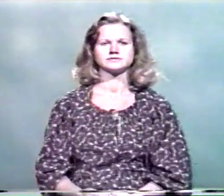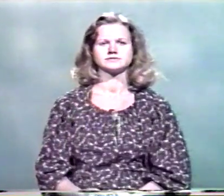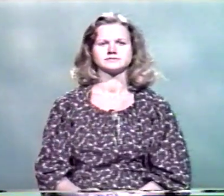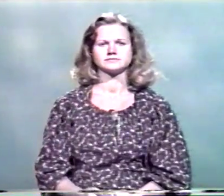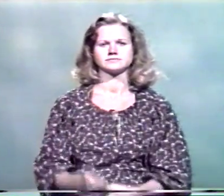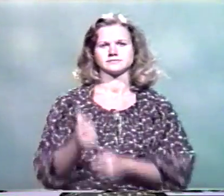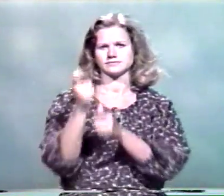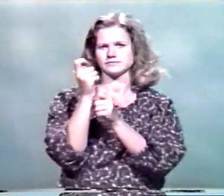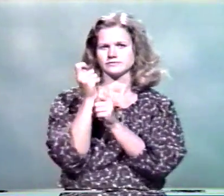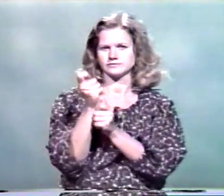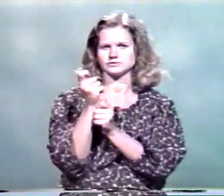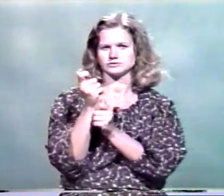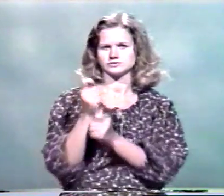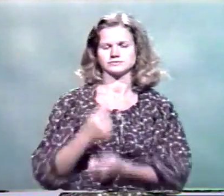Fishing.